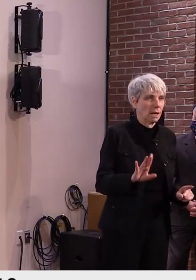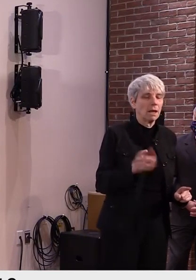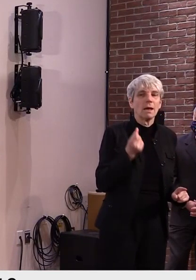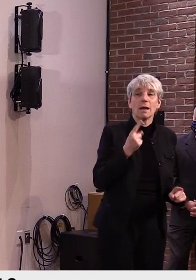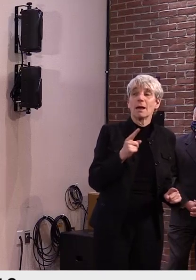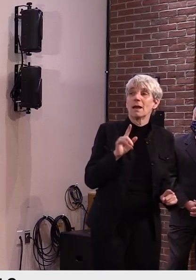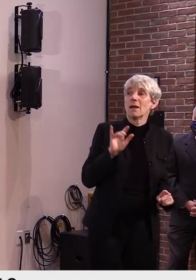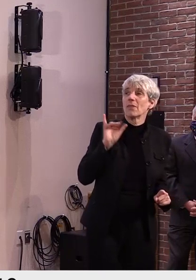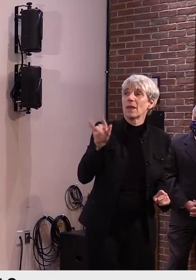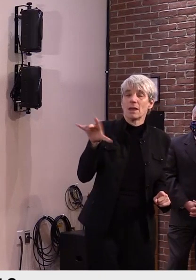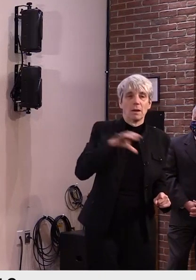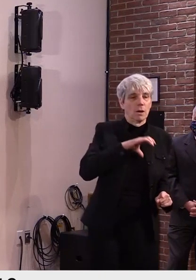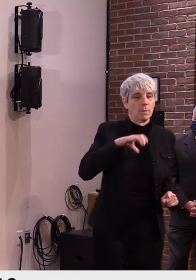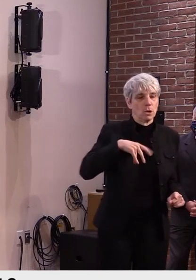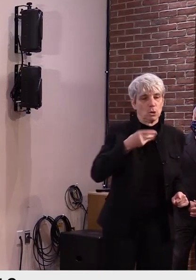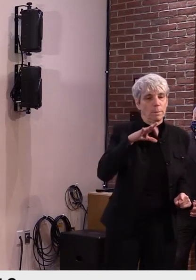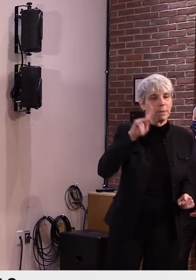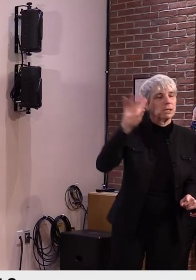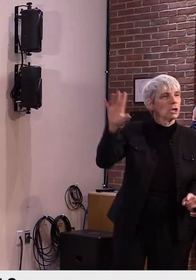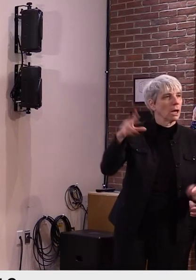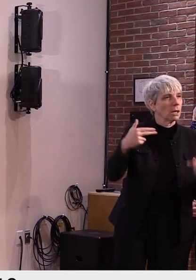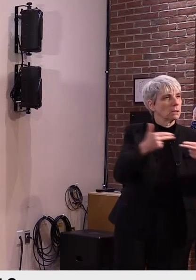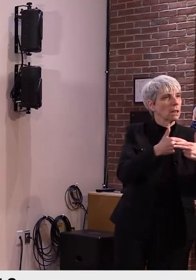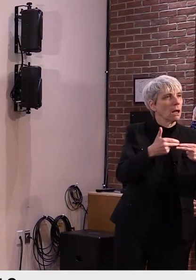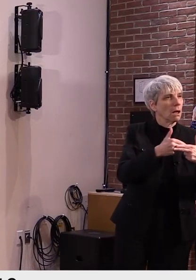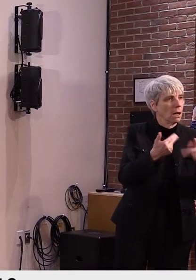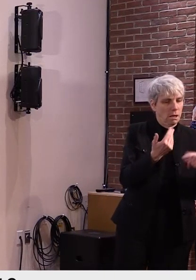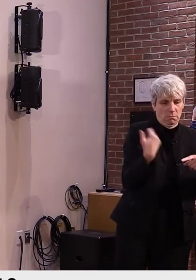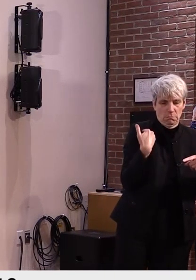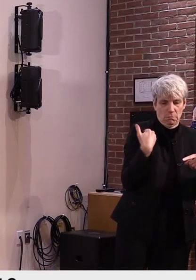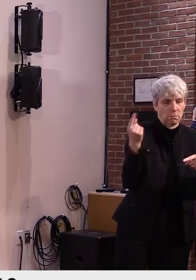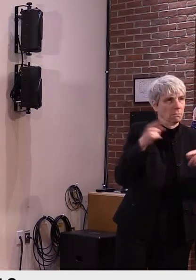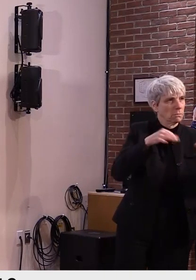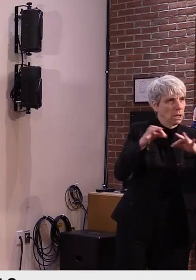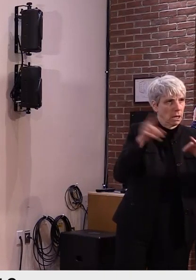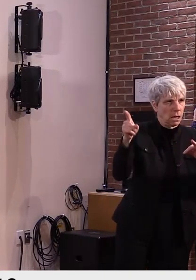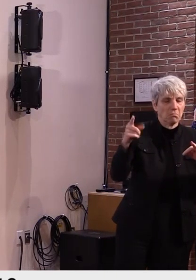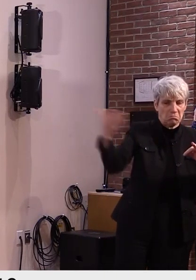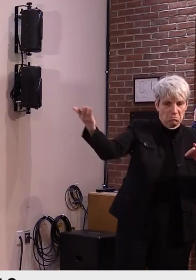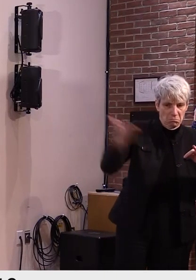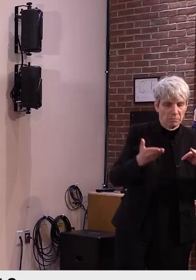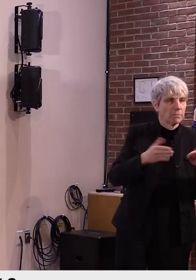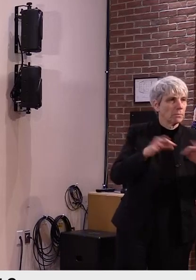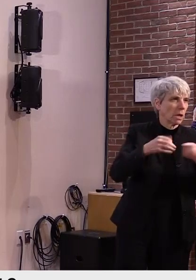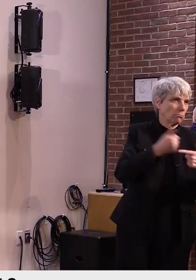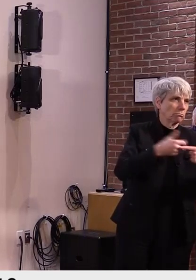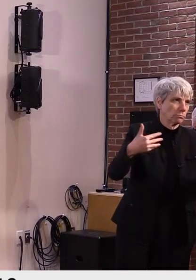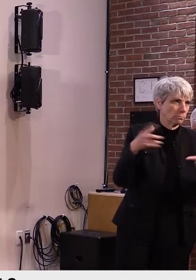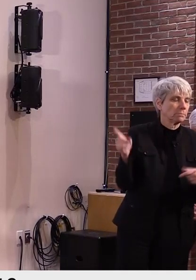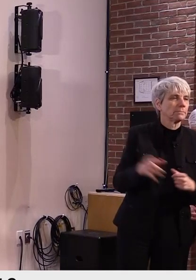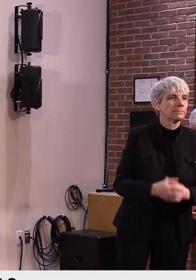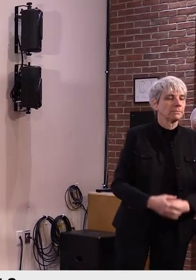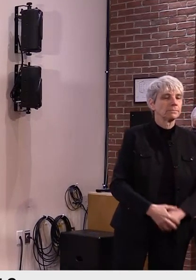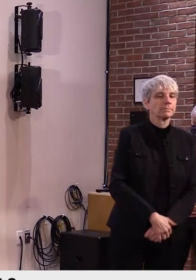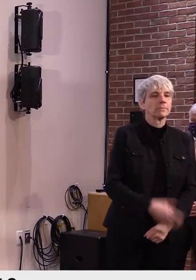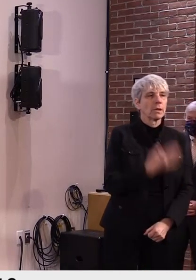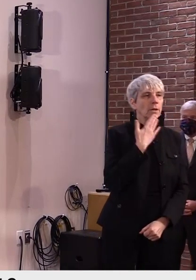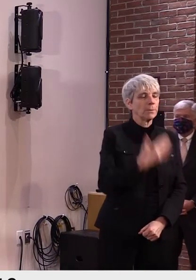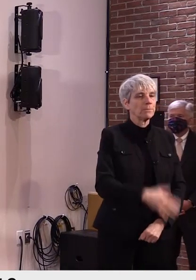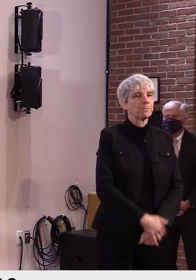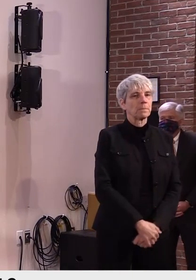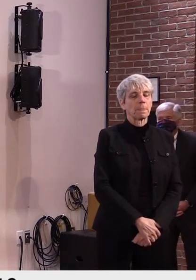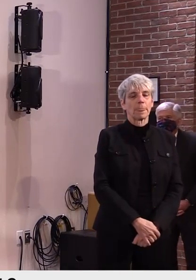Pichak's slide that you're referring to with that data, I'll invite him up and he can answer further. Thank you.